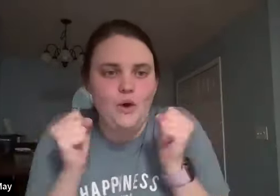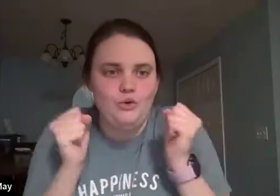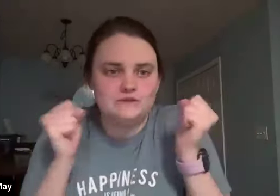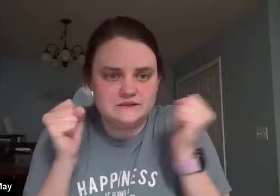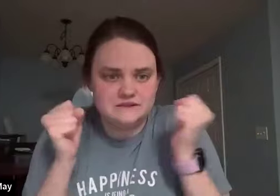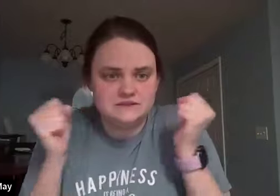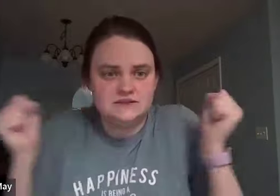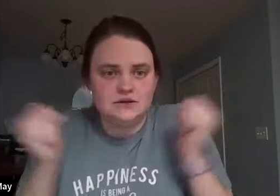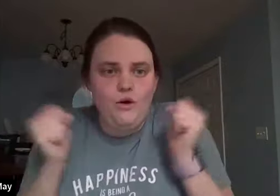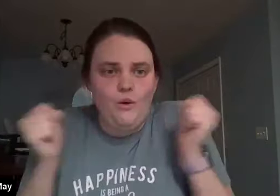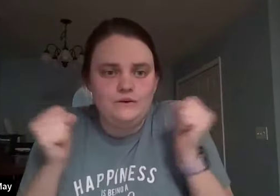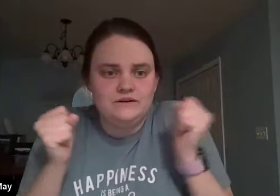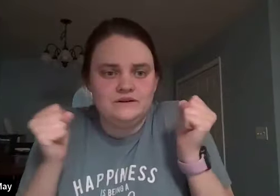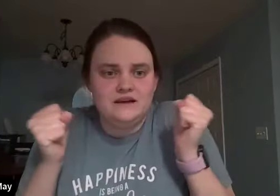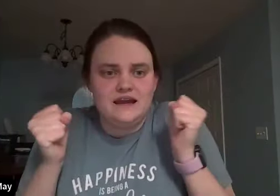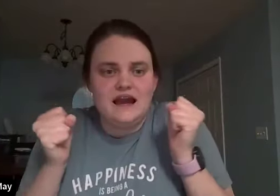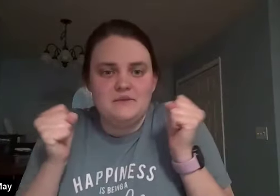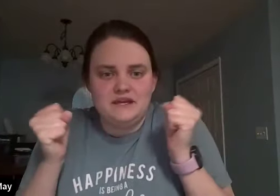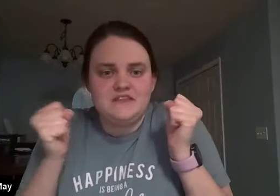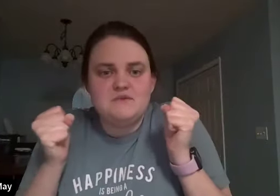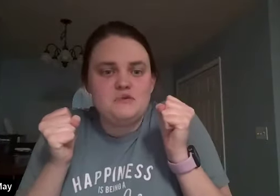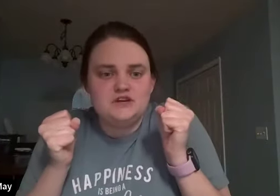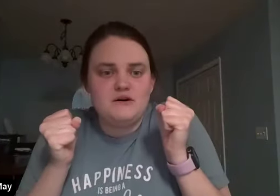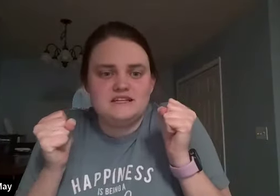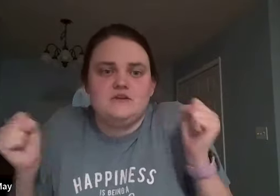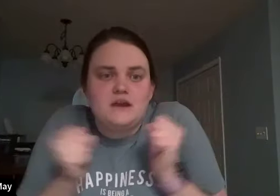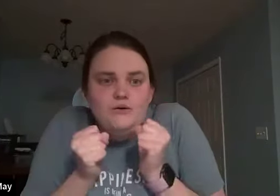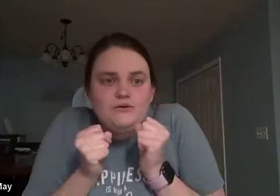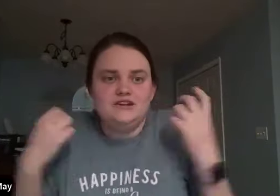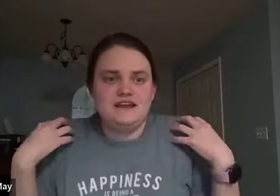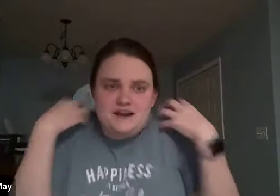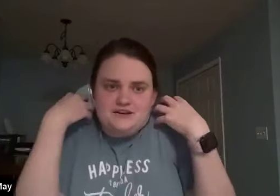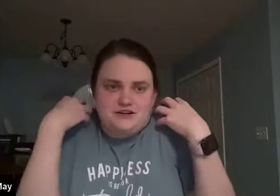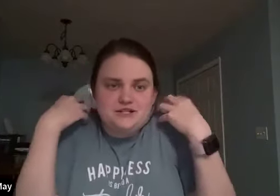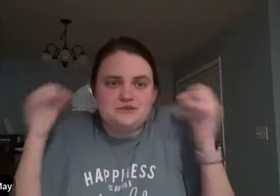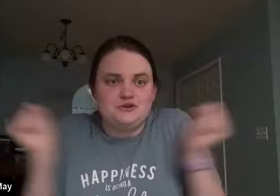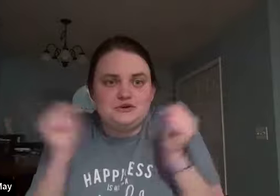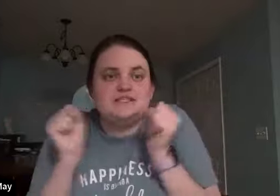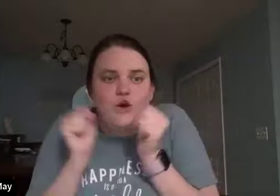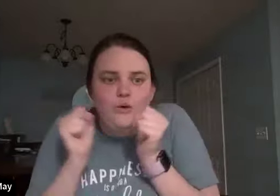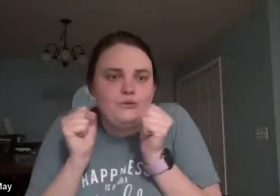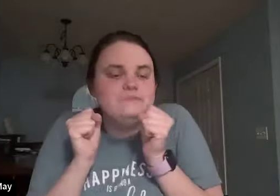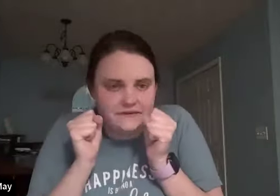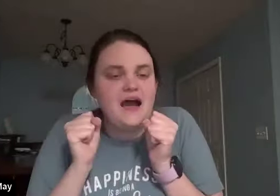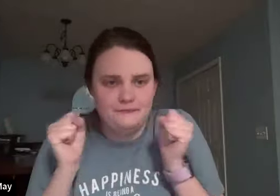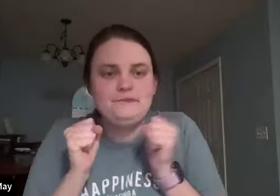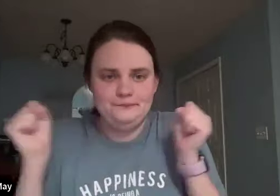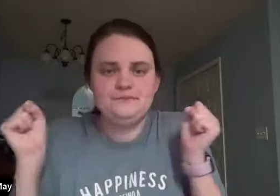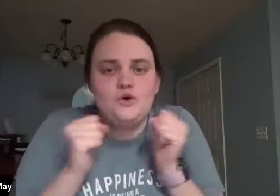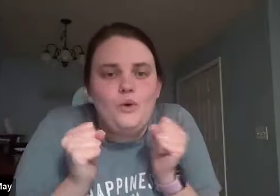cold, cold. I mean, think about when you go outside and you're like, oh, and you like kind of crunch up your shoulders, cold. Yeah,